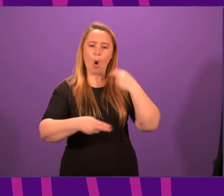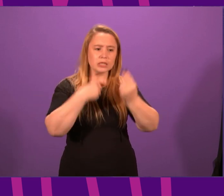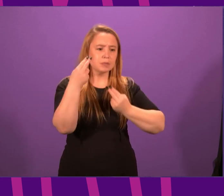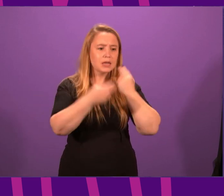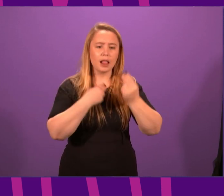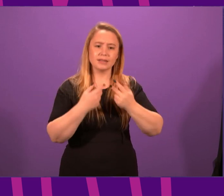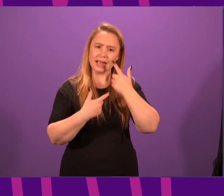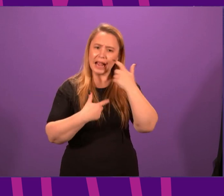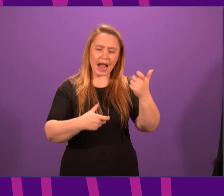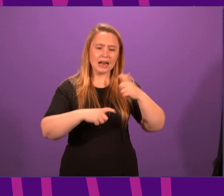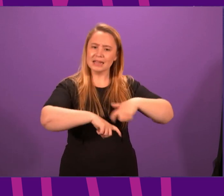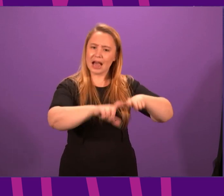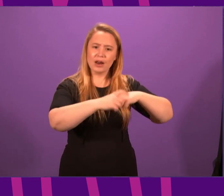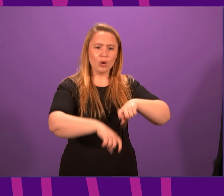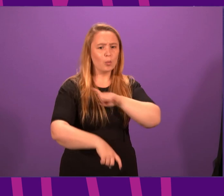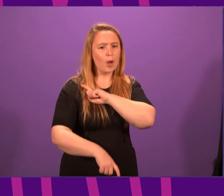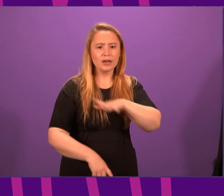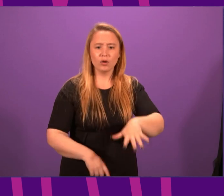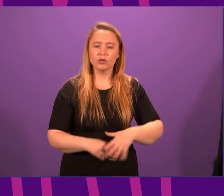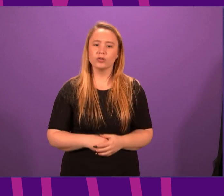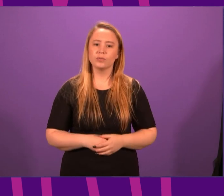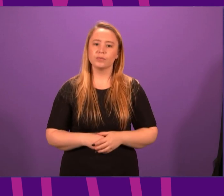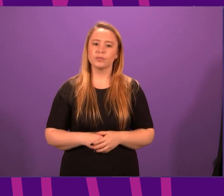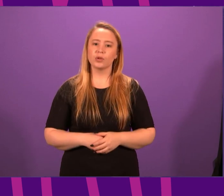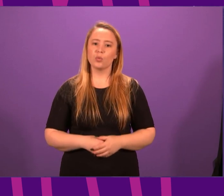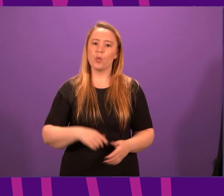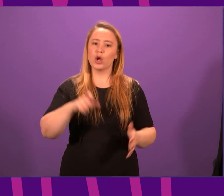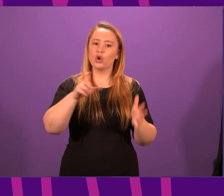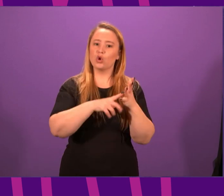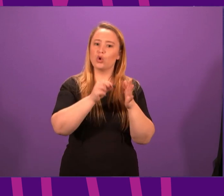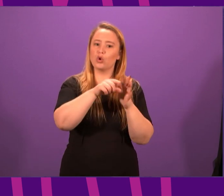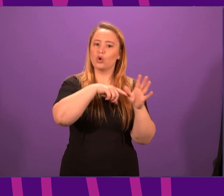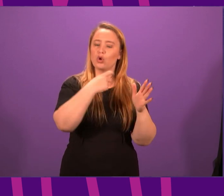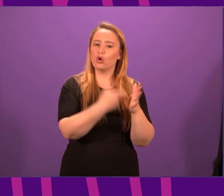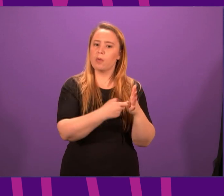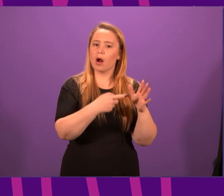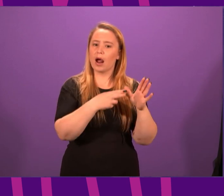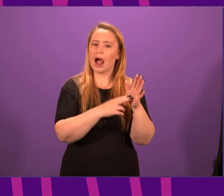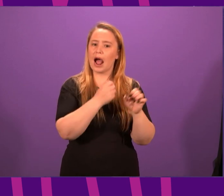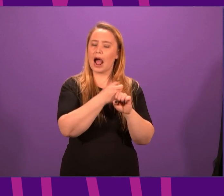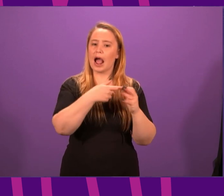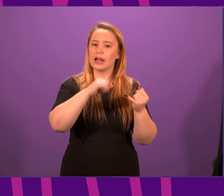the Two Sisters Chicken Factory in Cooper Angus was hit by an outbreak,